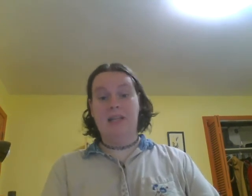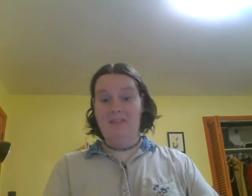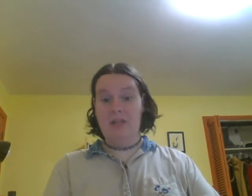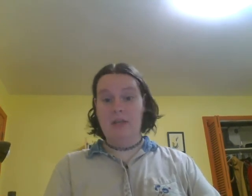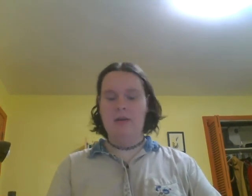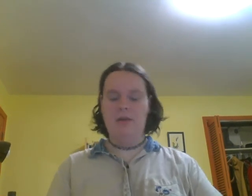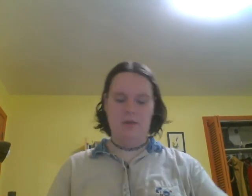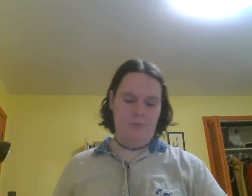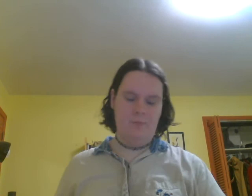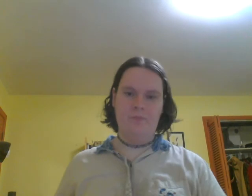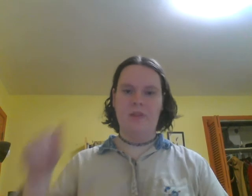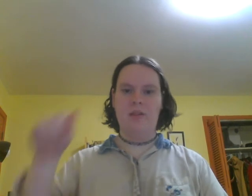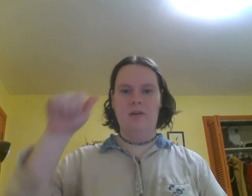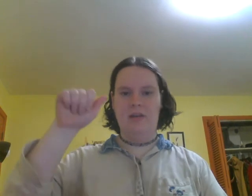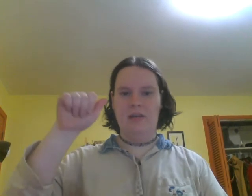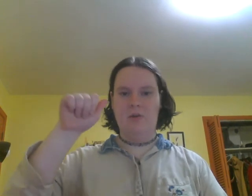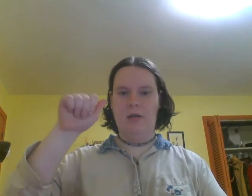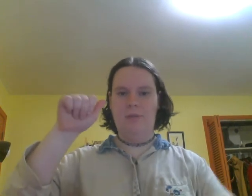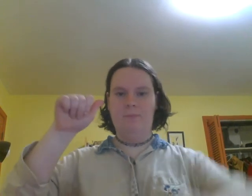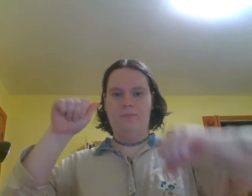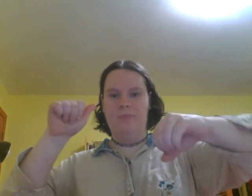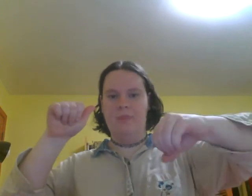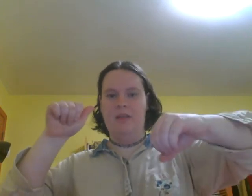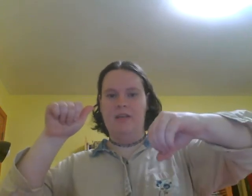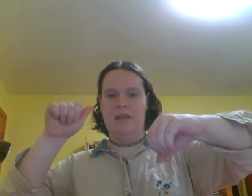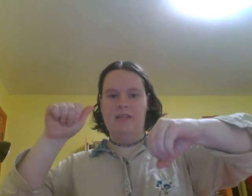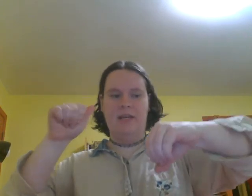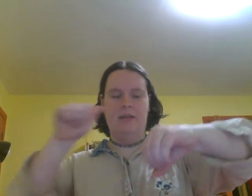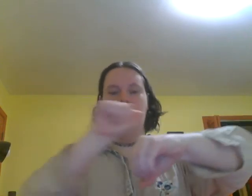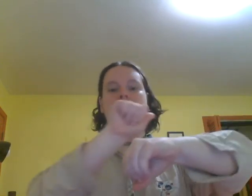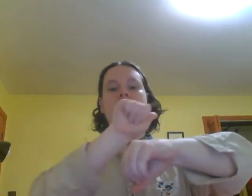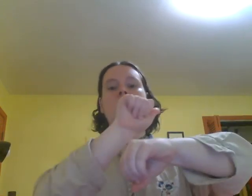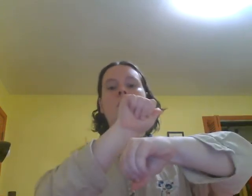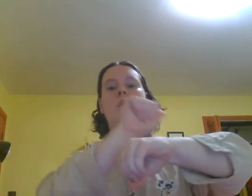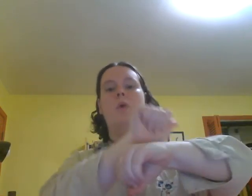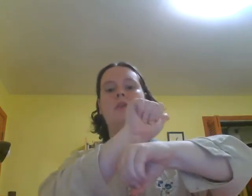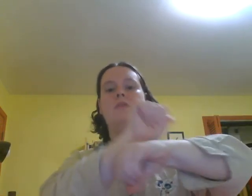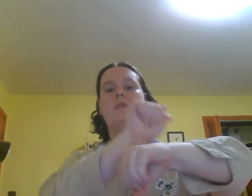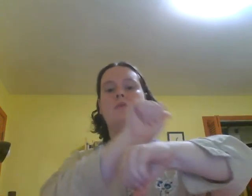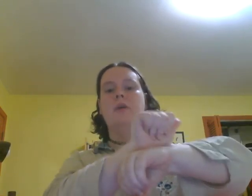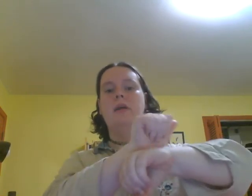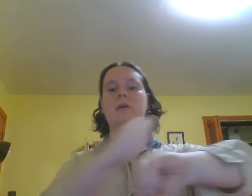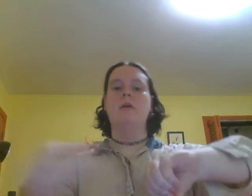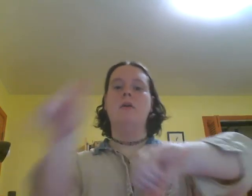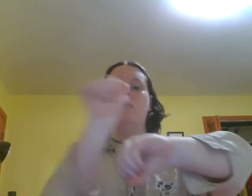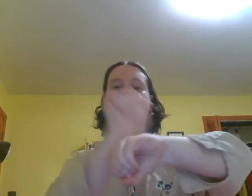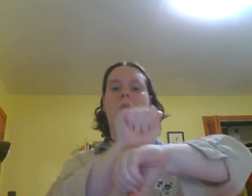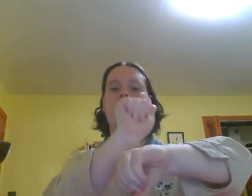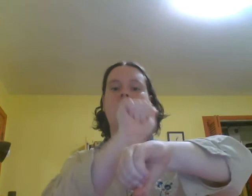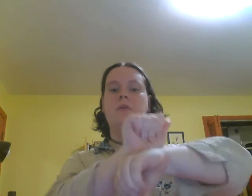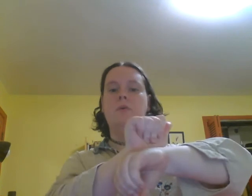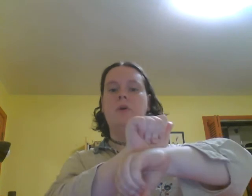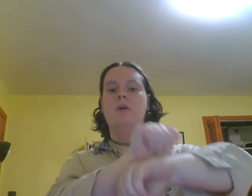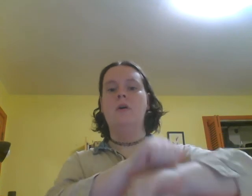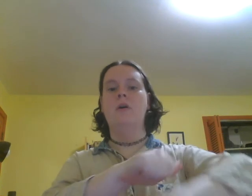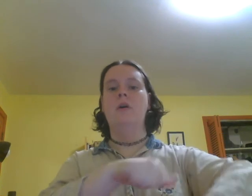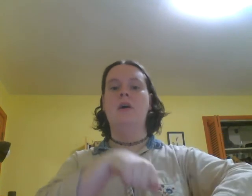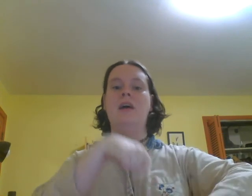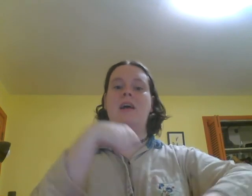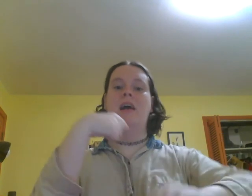1111, take your 1, take the 10, 1, 2, 3, 1, 2, and